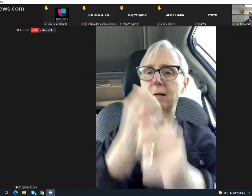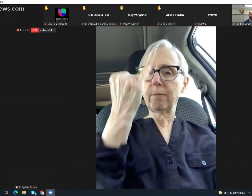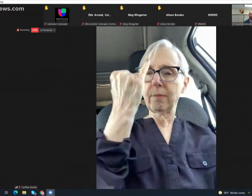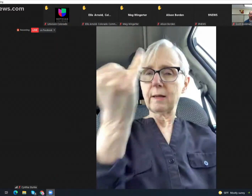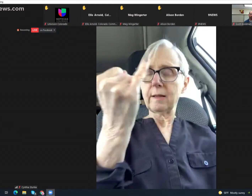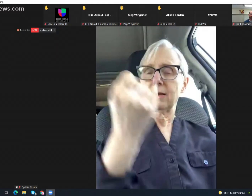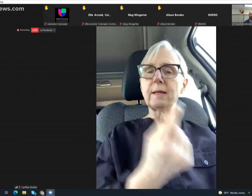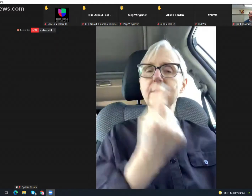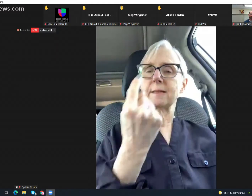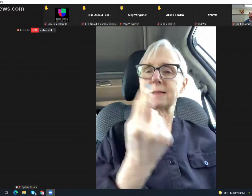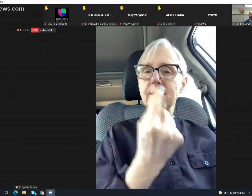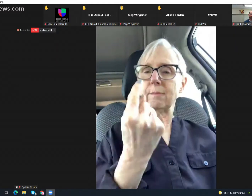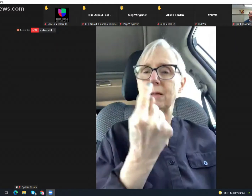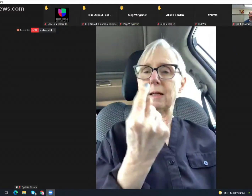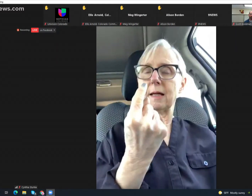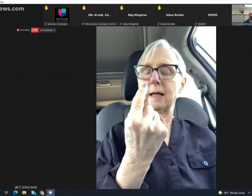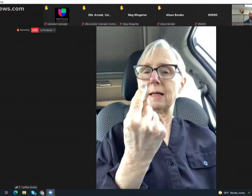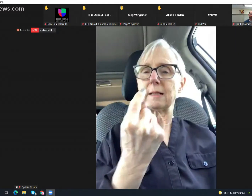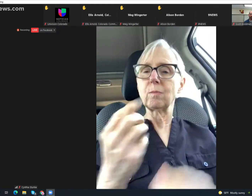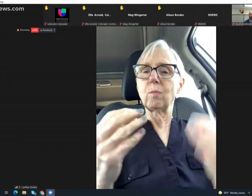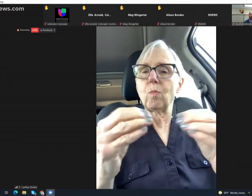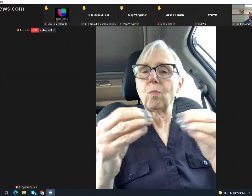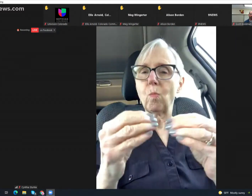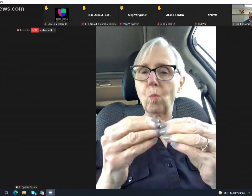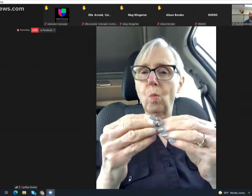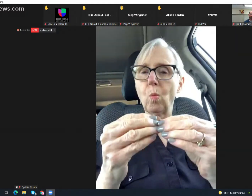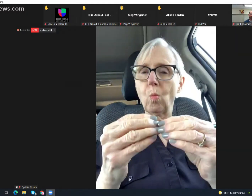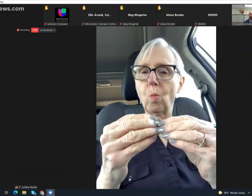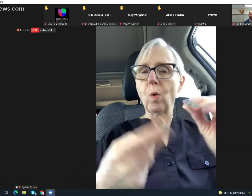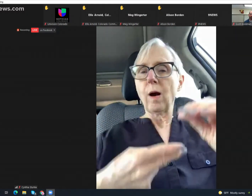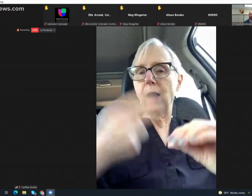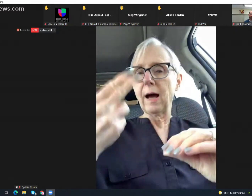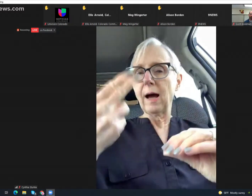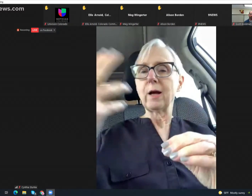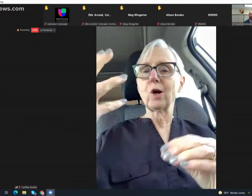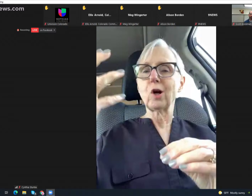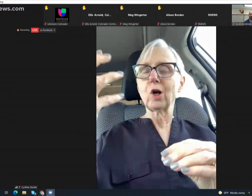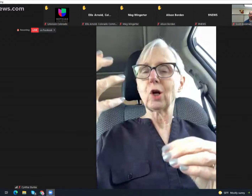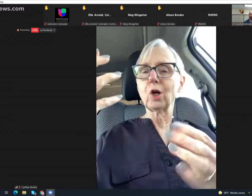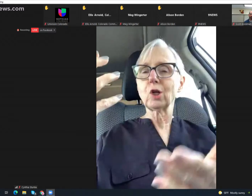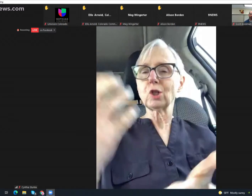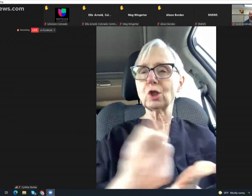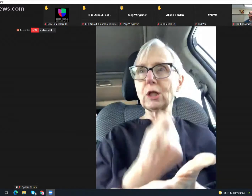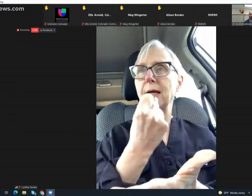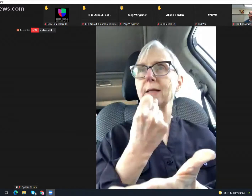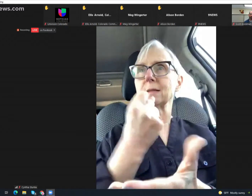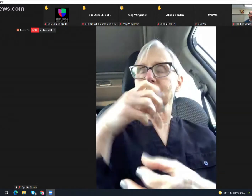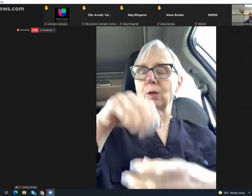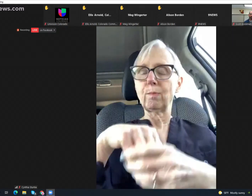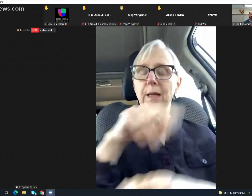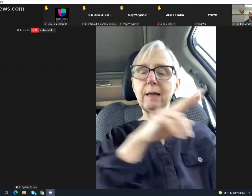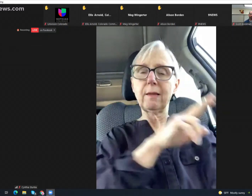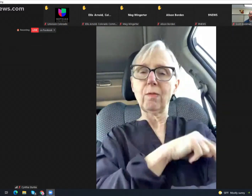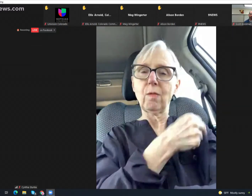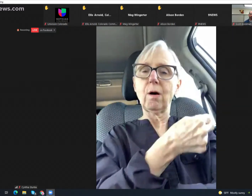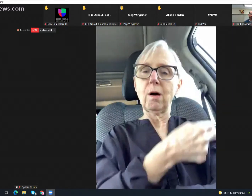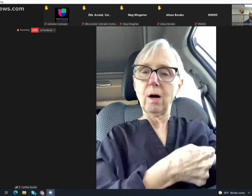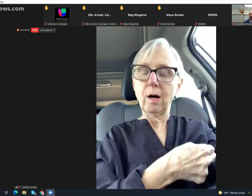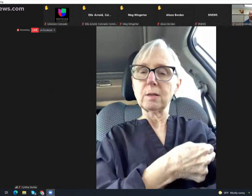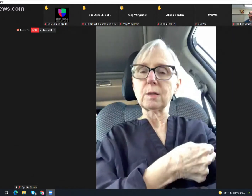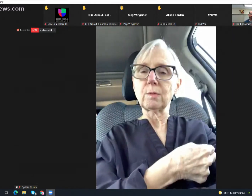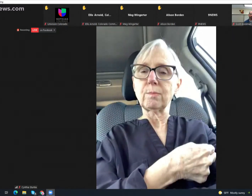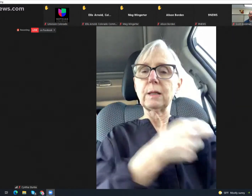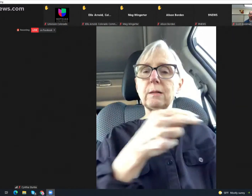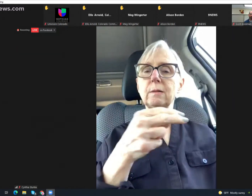somebody may be more likely to be in the hospital because of COVID based on their vaccination status, that incidental COVID may be happening